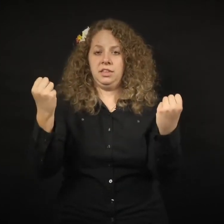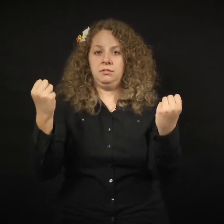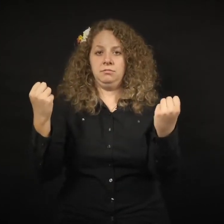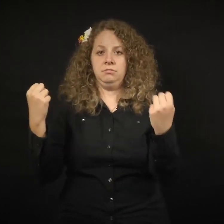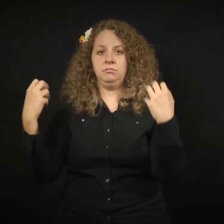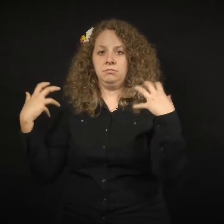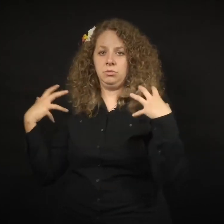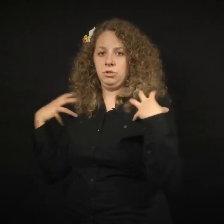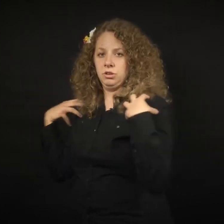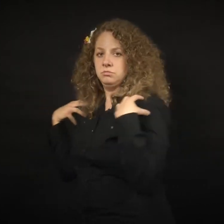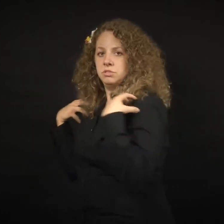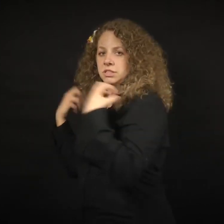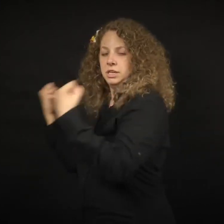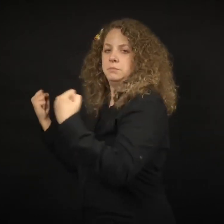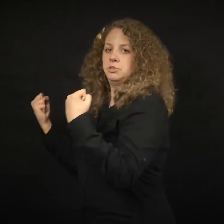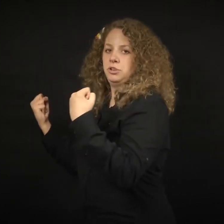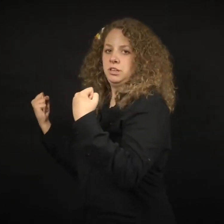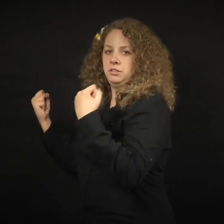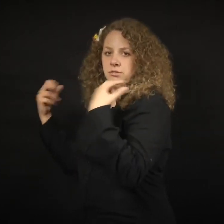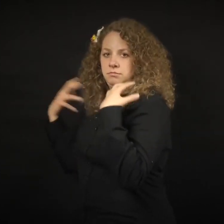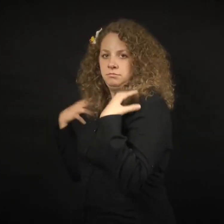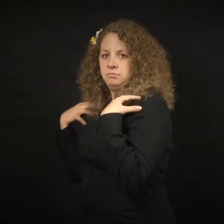Strengthen or take up strength.